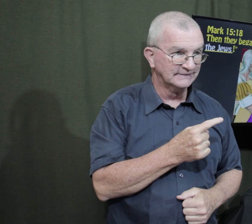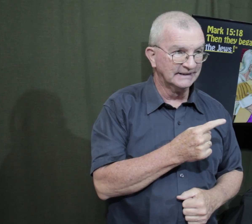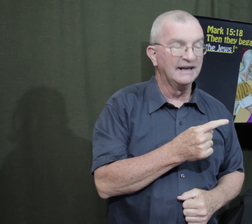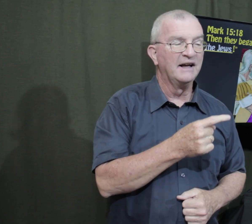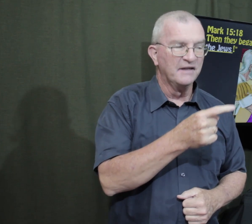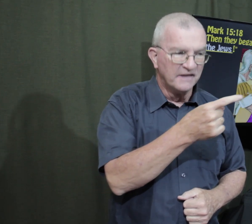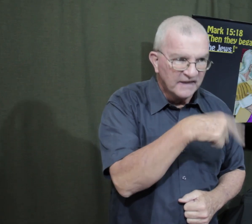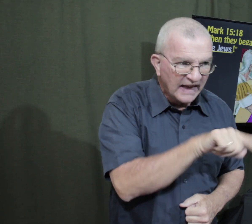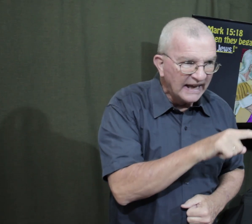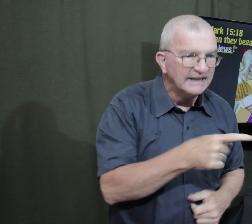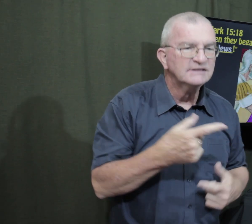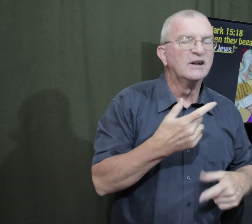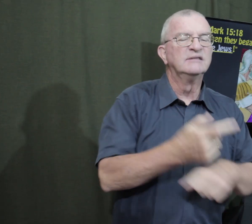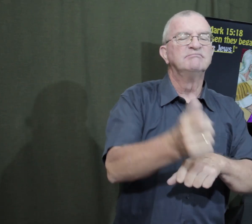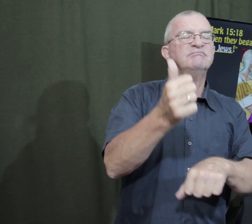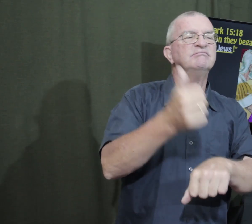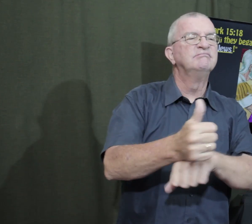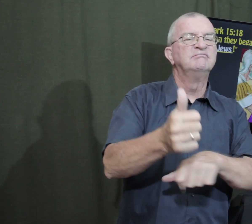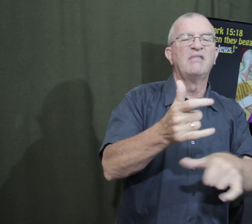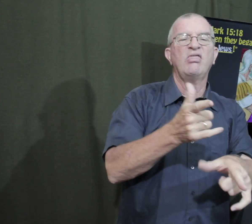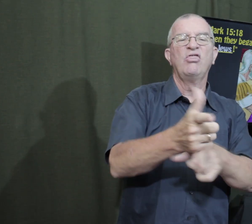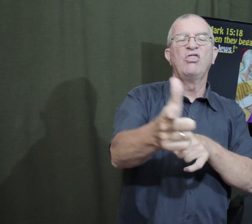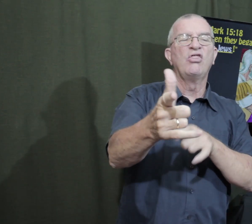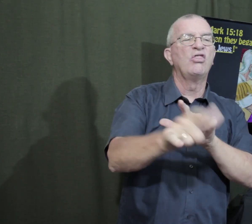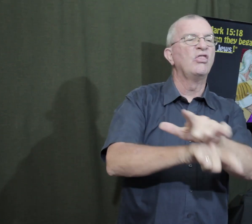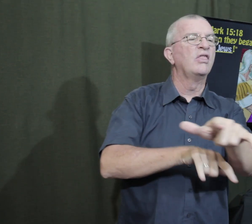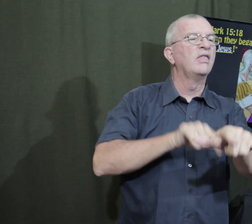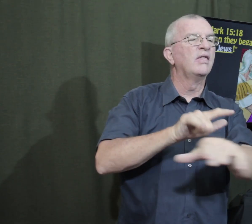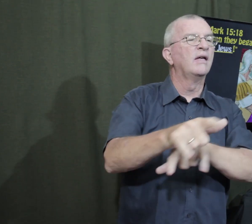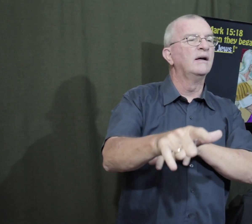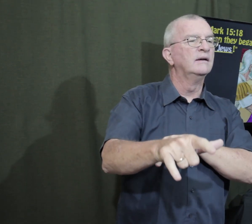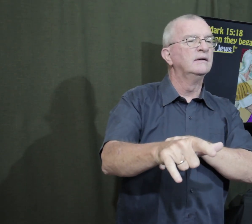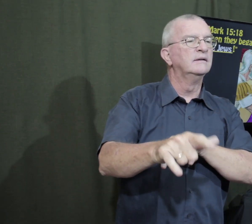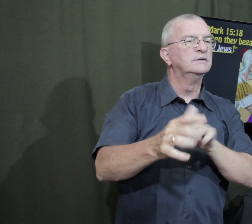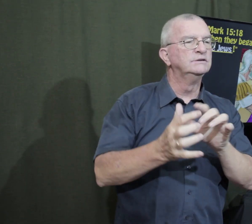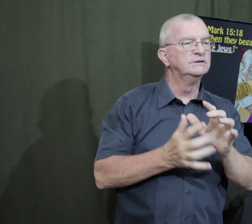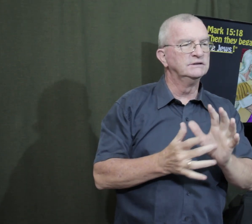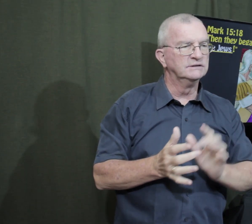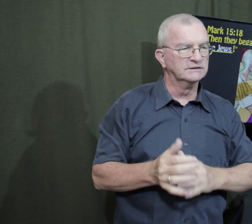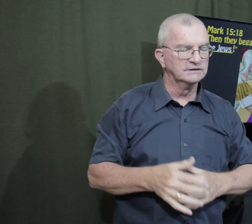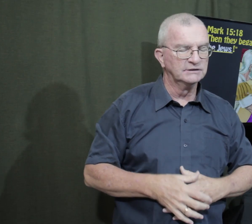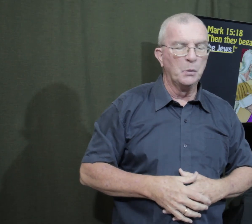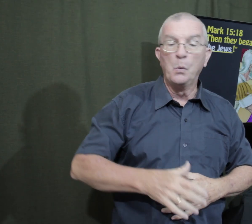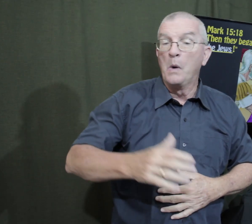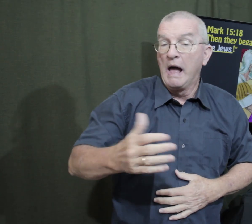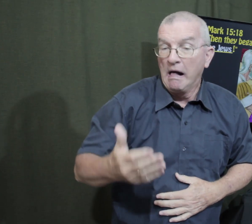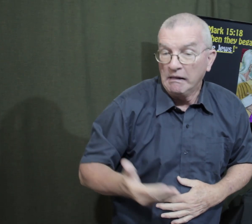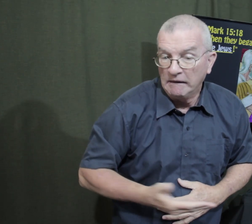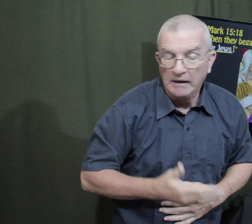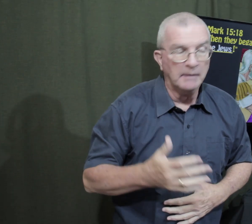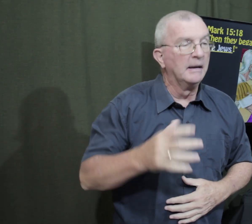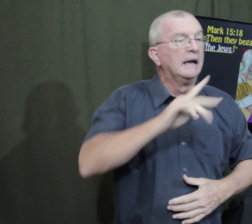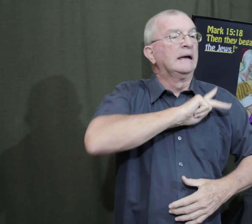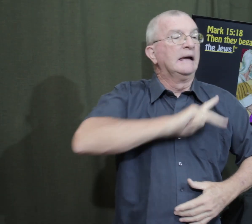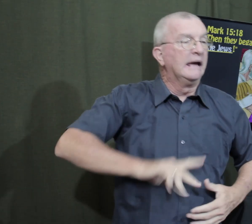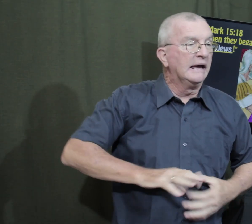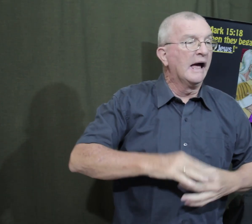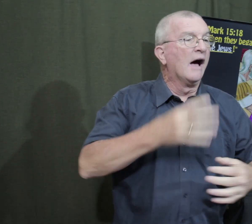You see? The soldiers were making fun of Jesus. "Welcome, King